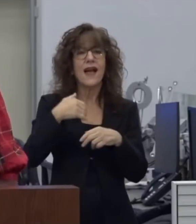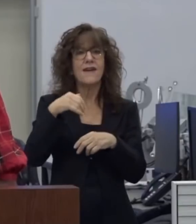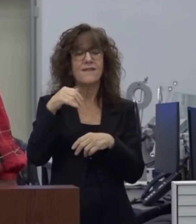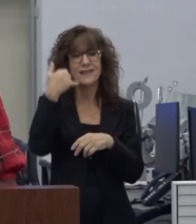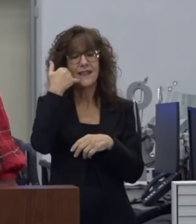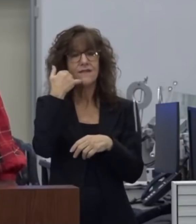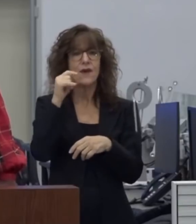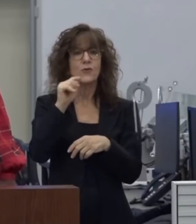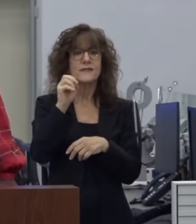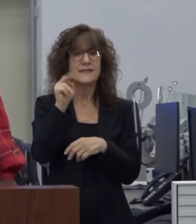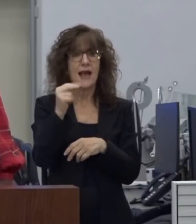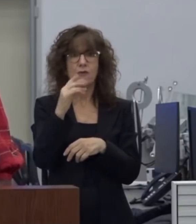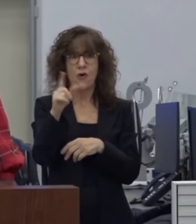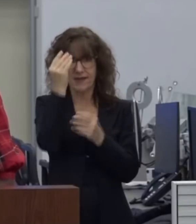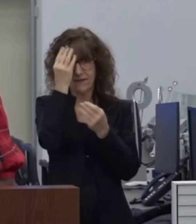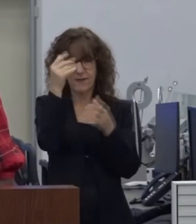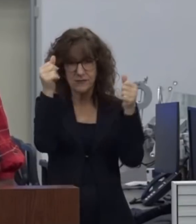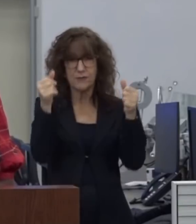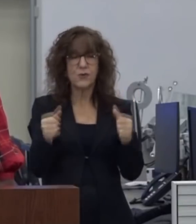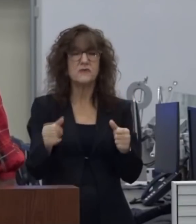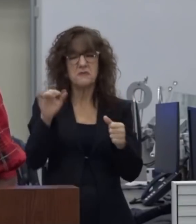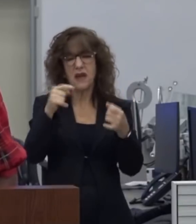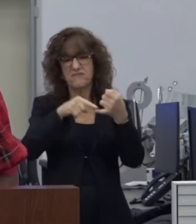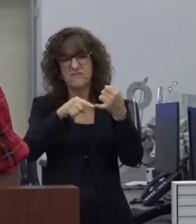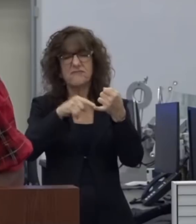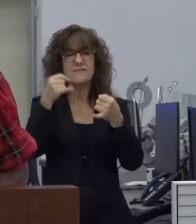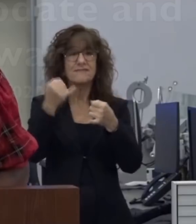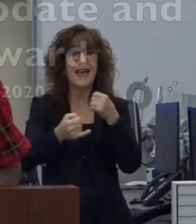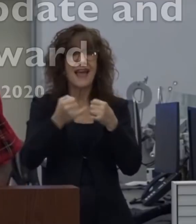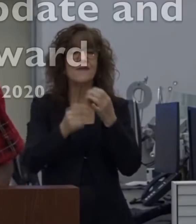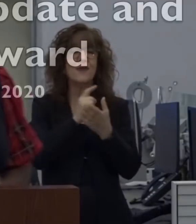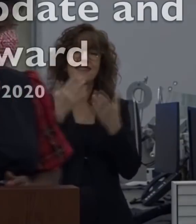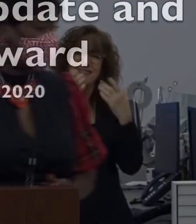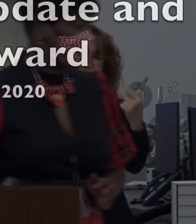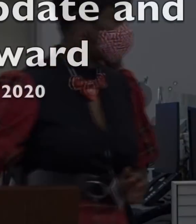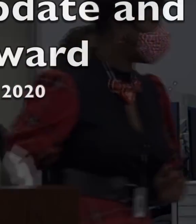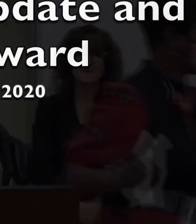hall. That information will be put out probably by the end of this week. But everybody, thanks so much for coming.